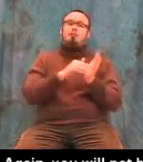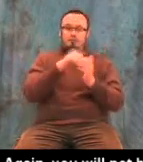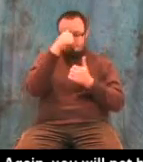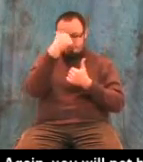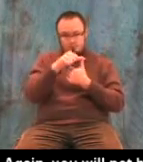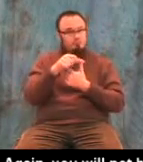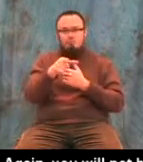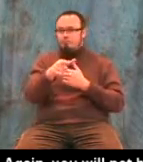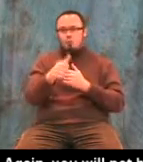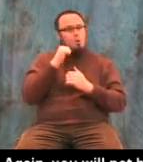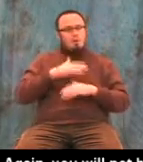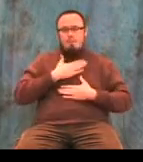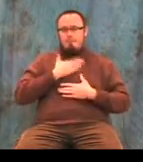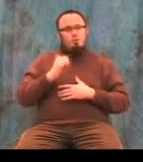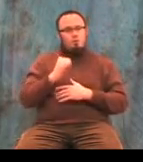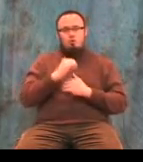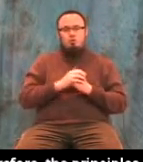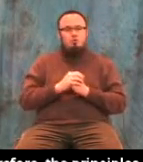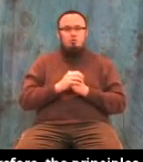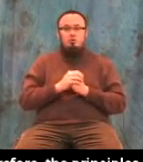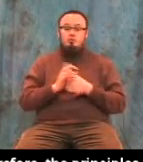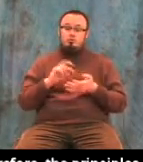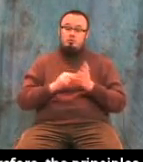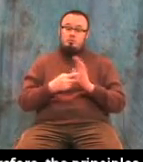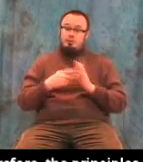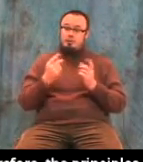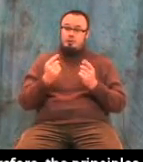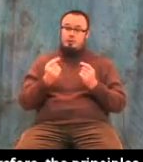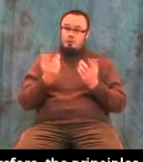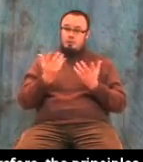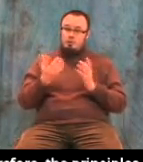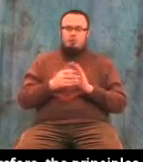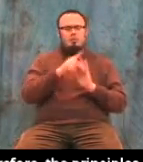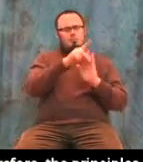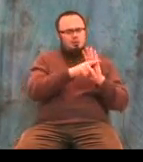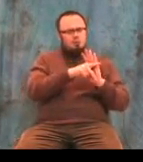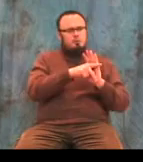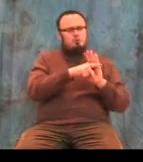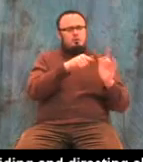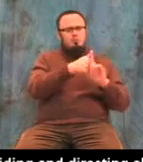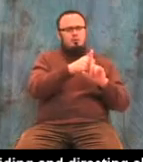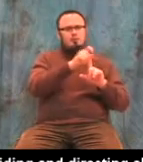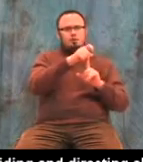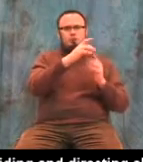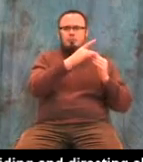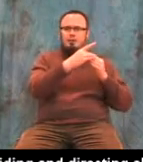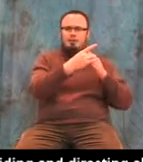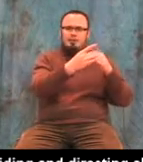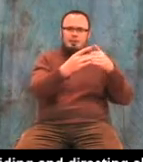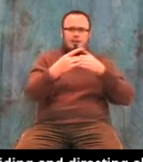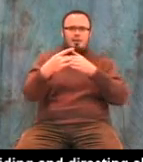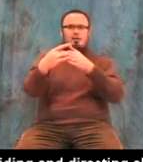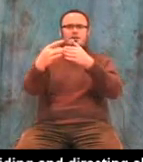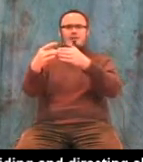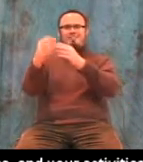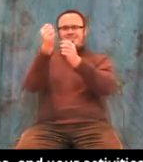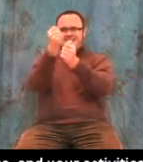Again, you will not be happy. So therefore, the principles should be guiding and directing all